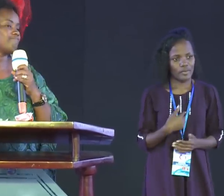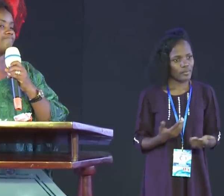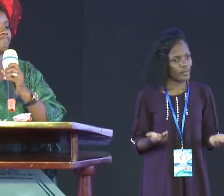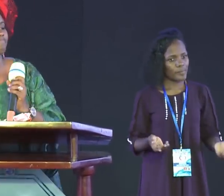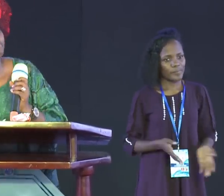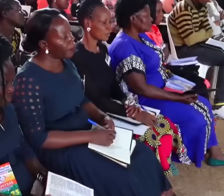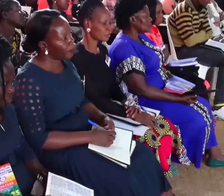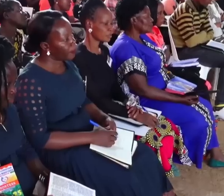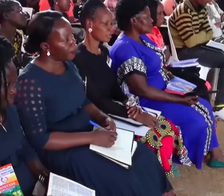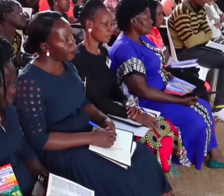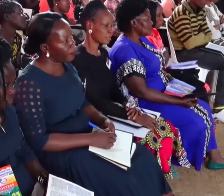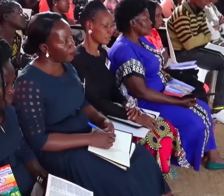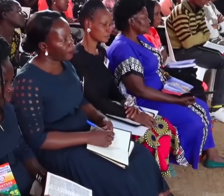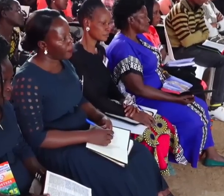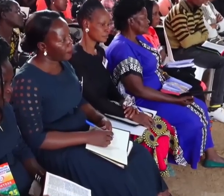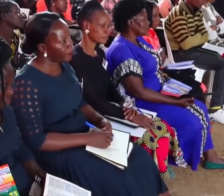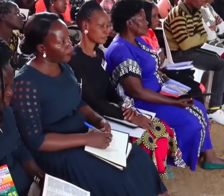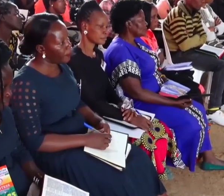Pray for me.